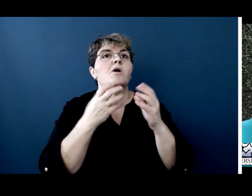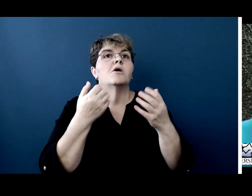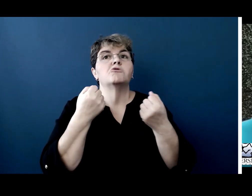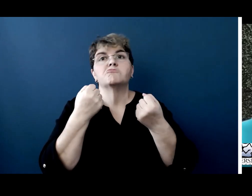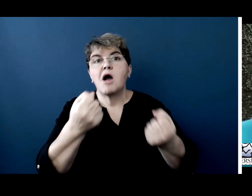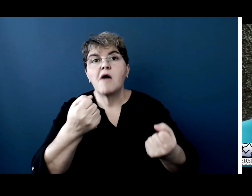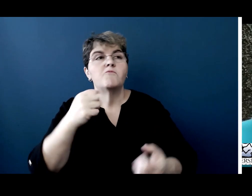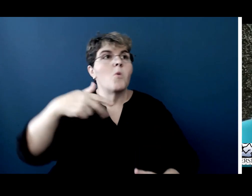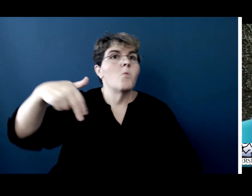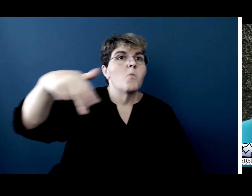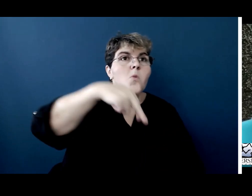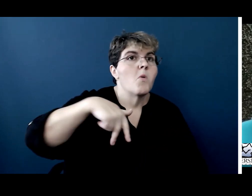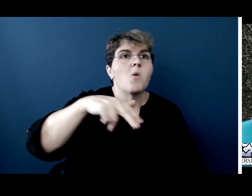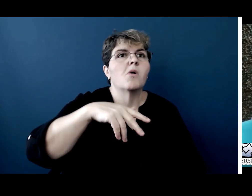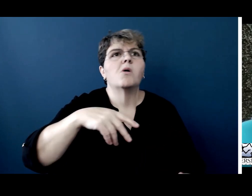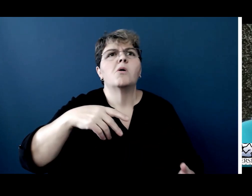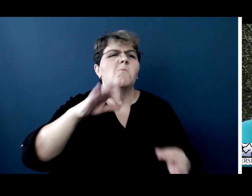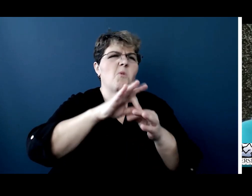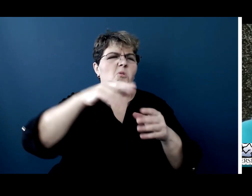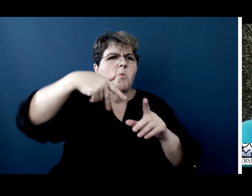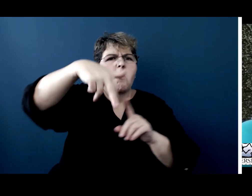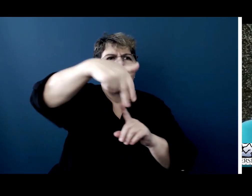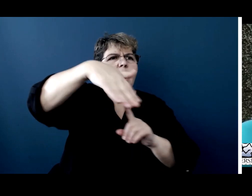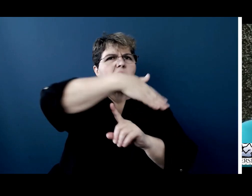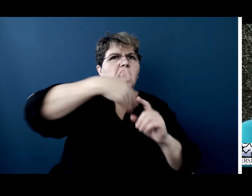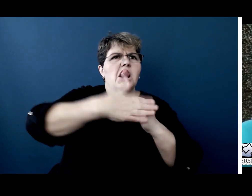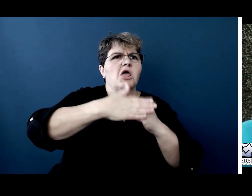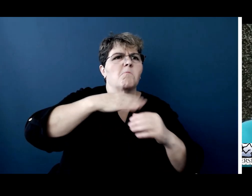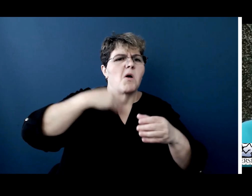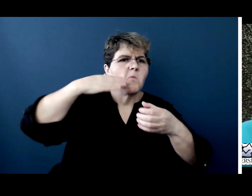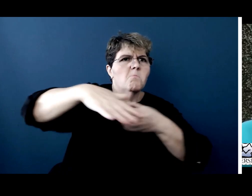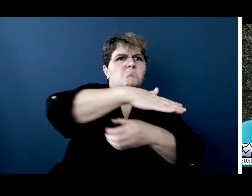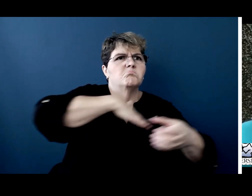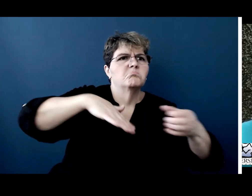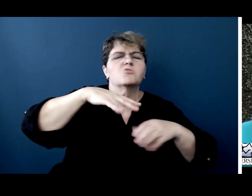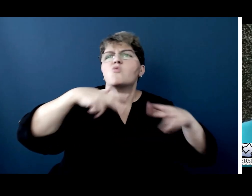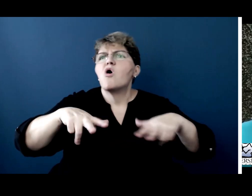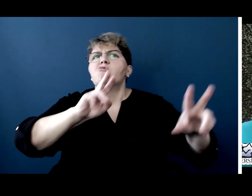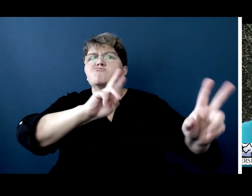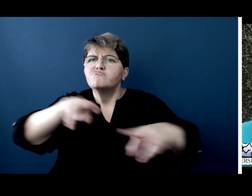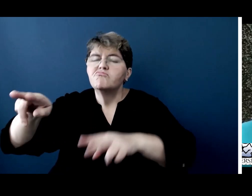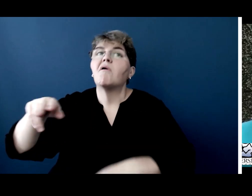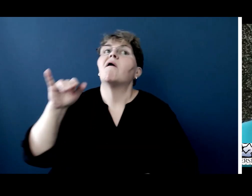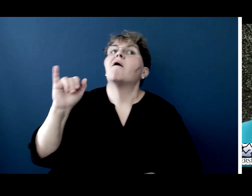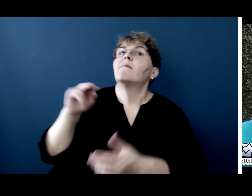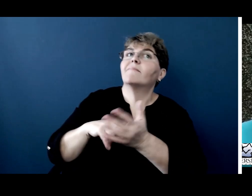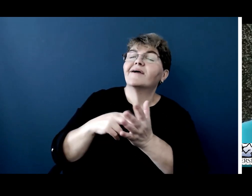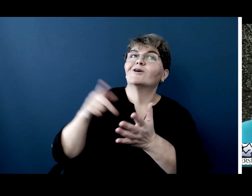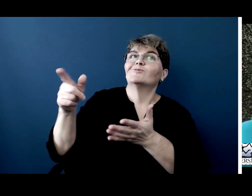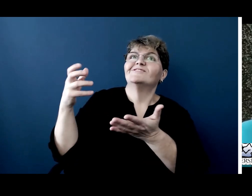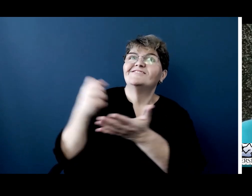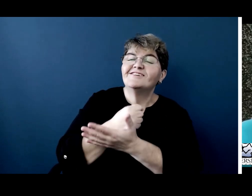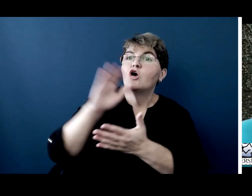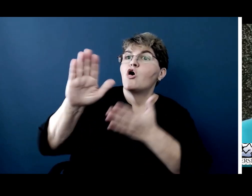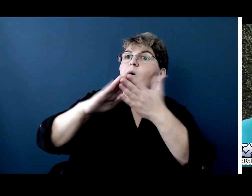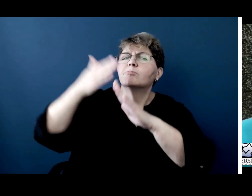like do much driving, do more walking if there's like stuff within walking